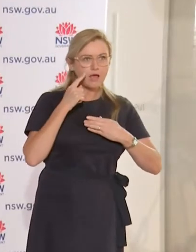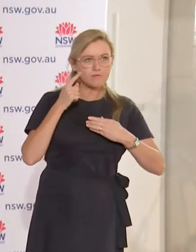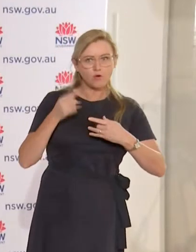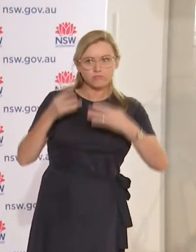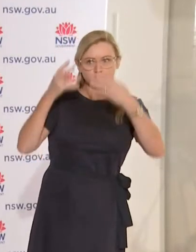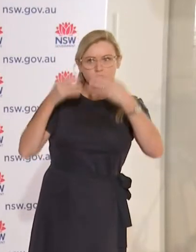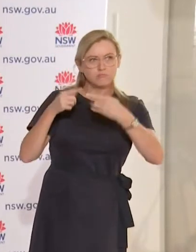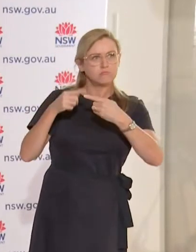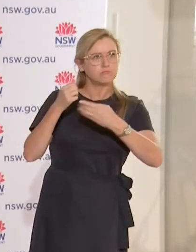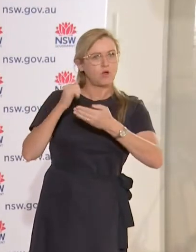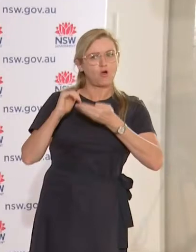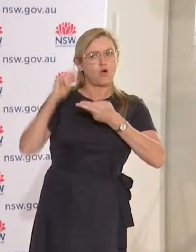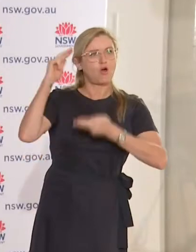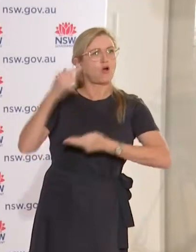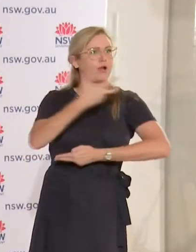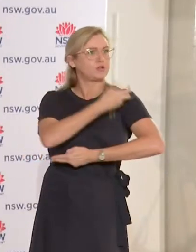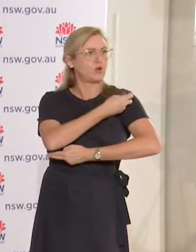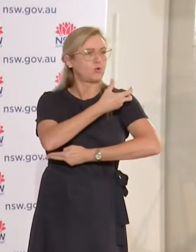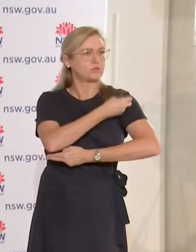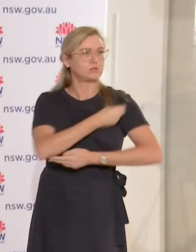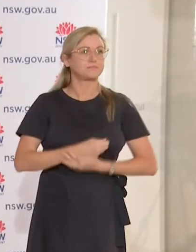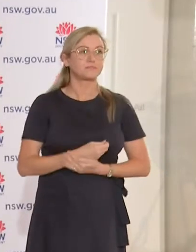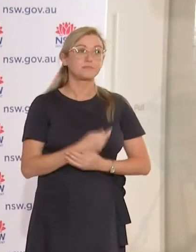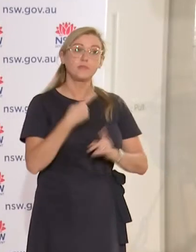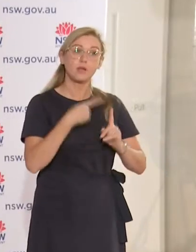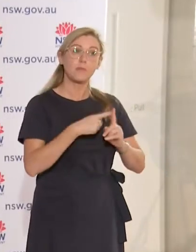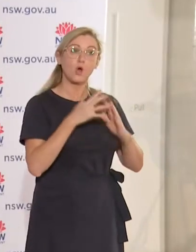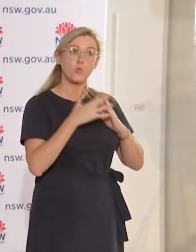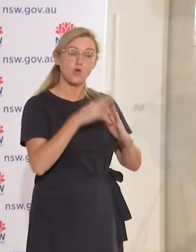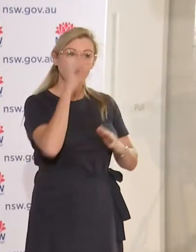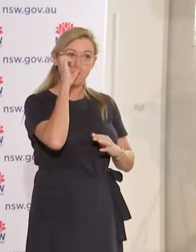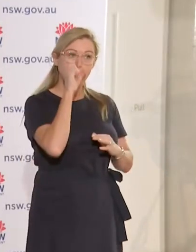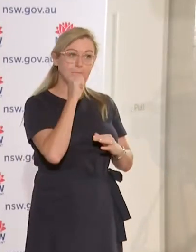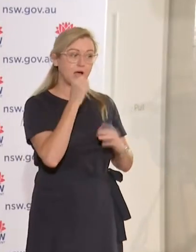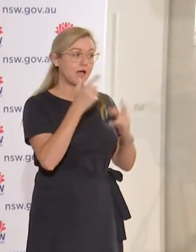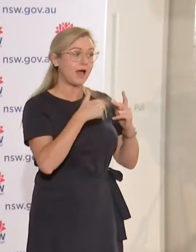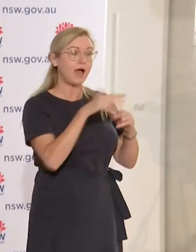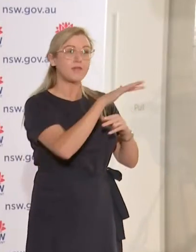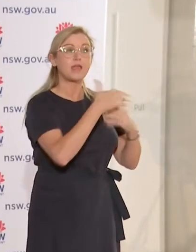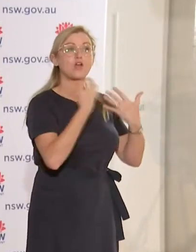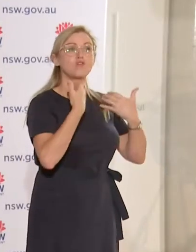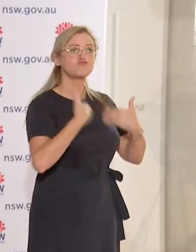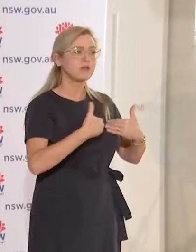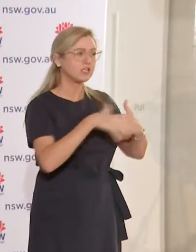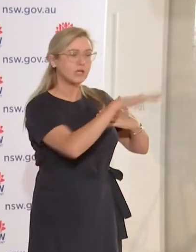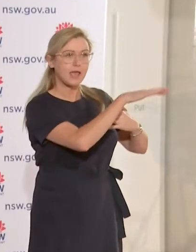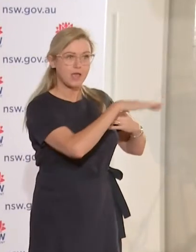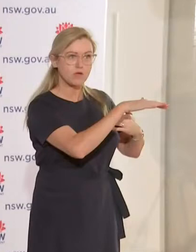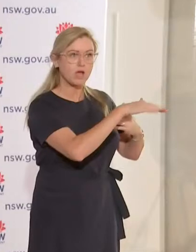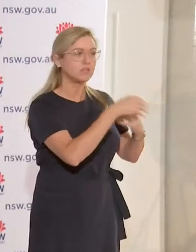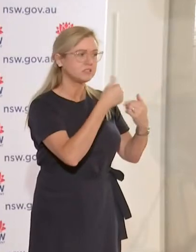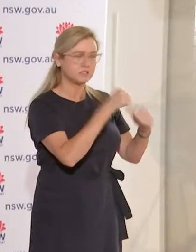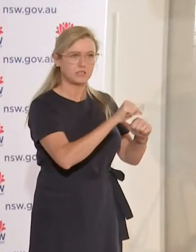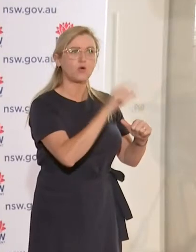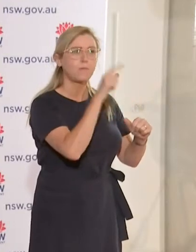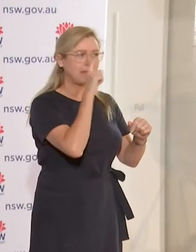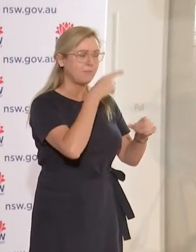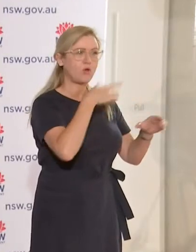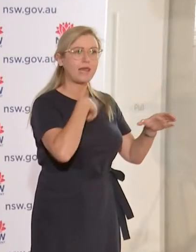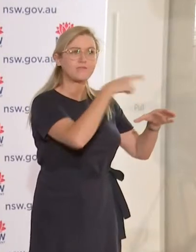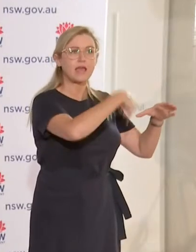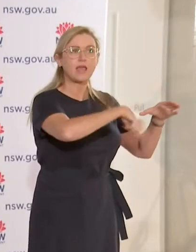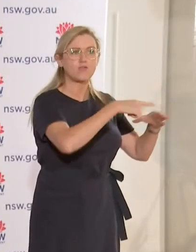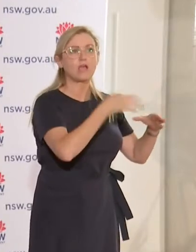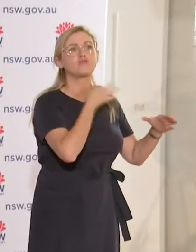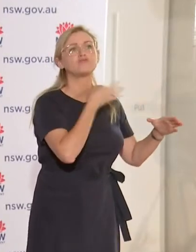also need to know is that even in high socioeconomic areas, there is still vulnerability, and we need to be open to that. So even in the most